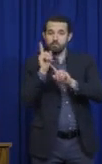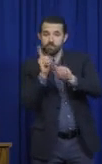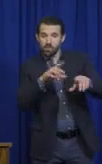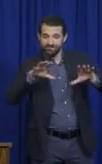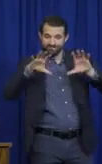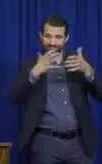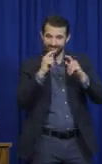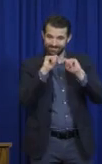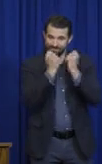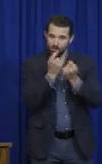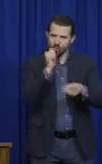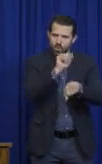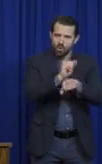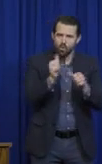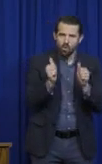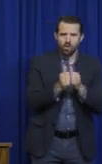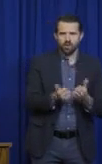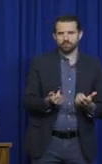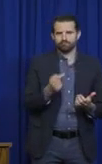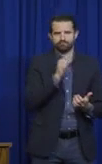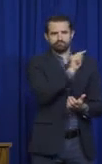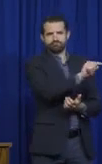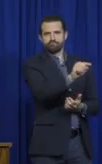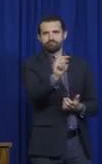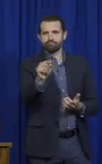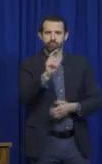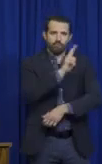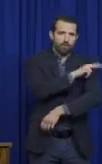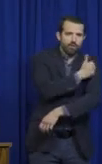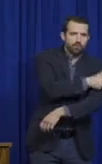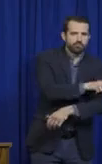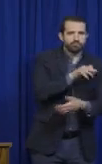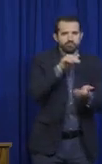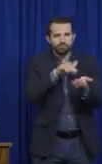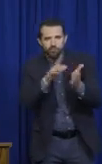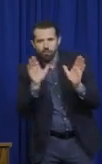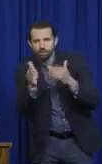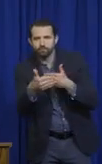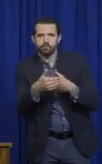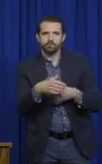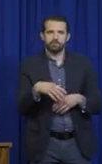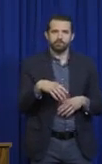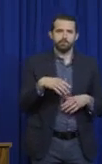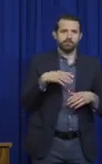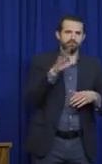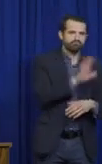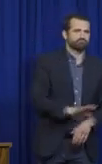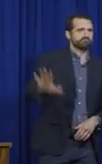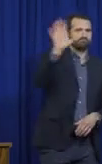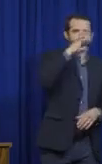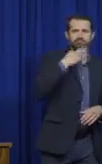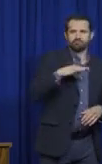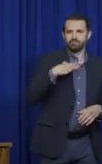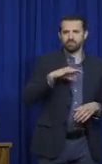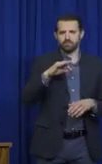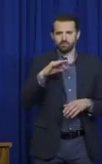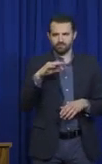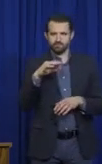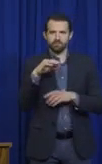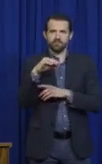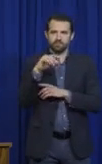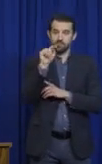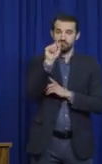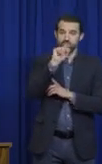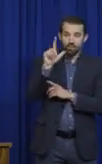facilities across the state. For example, at the Tall Pines facility in Waldo County, we've reached out to them